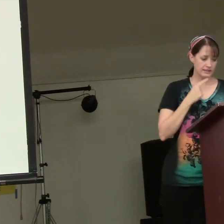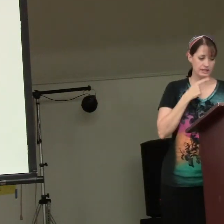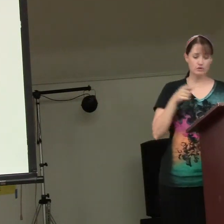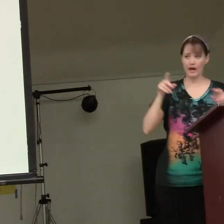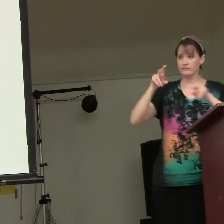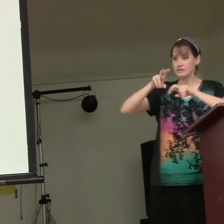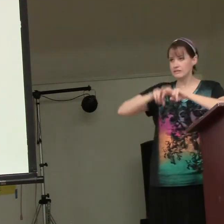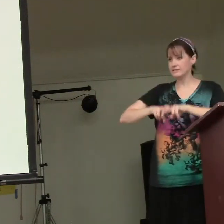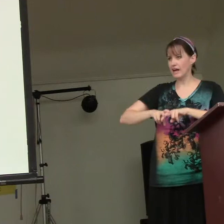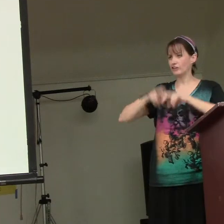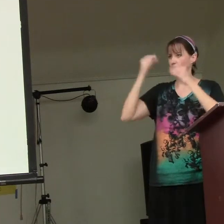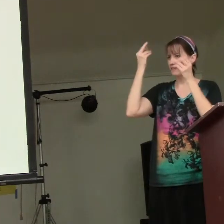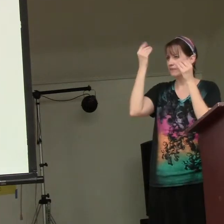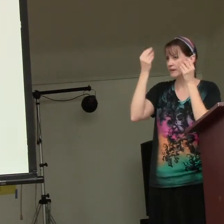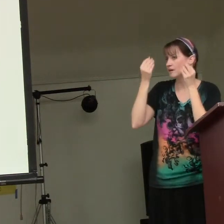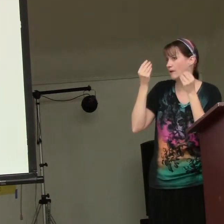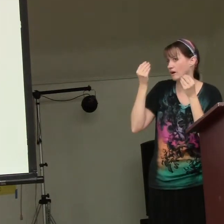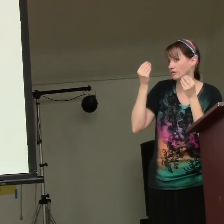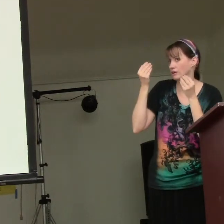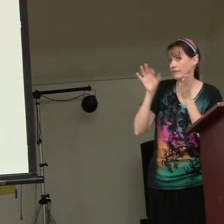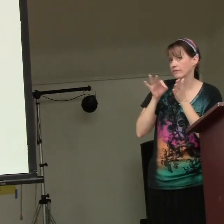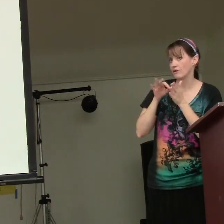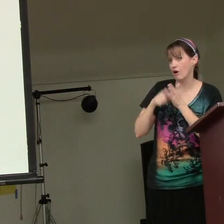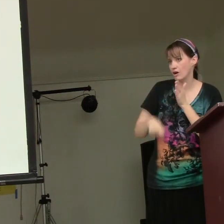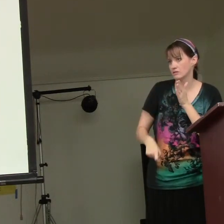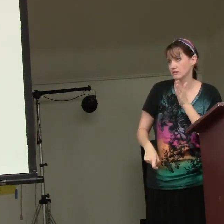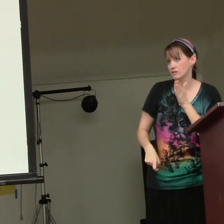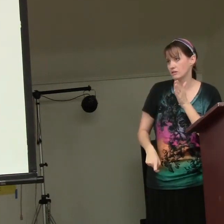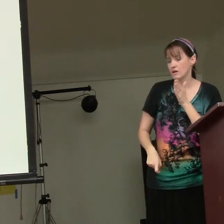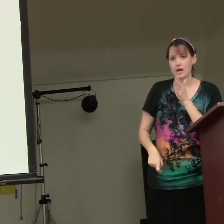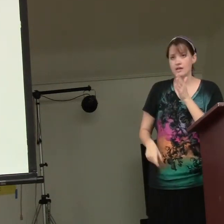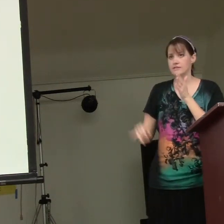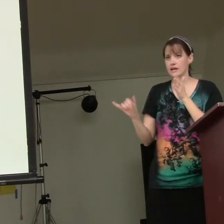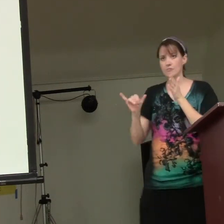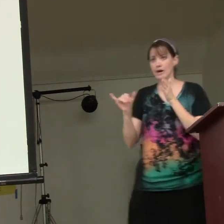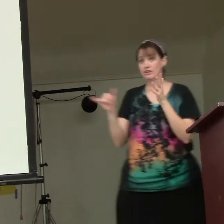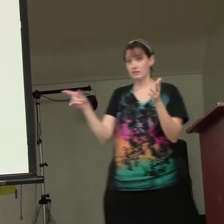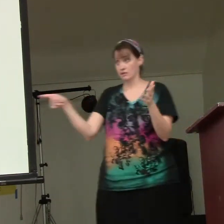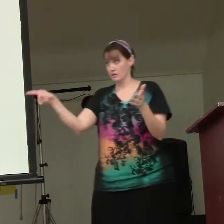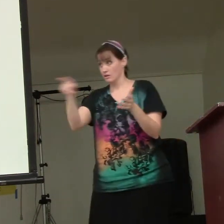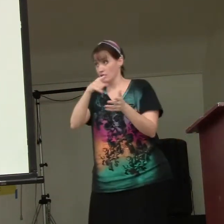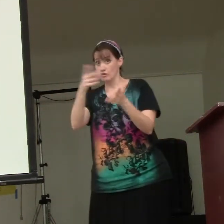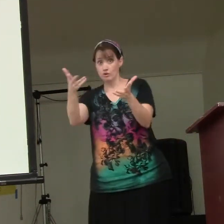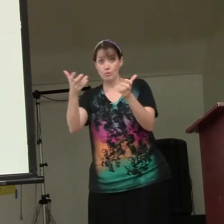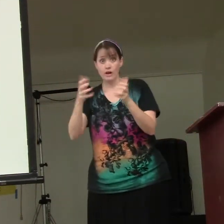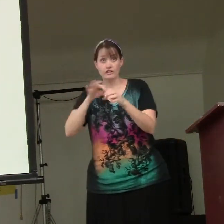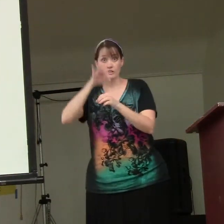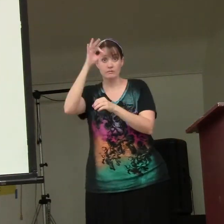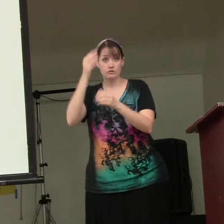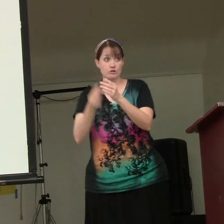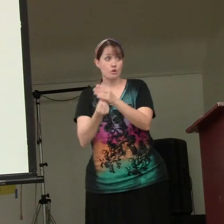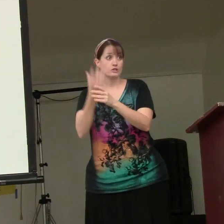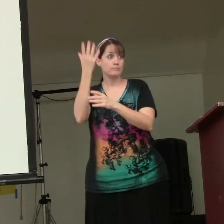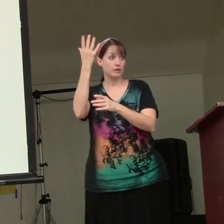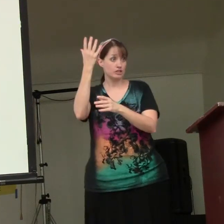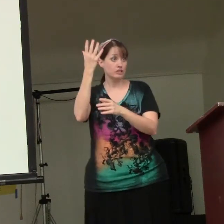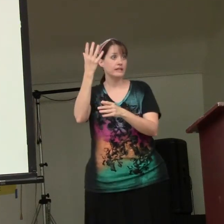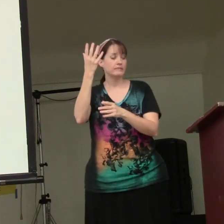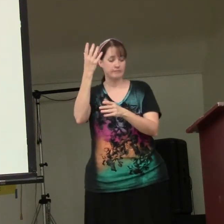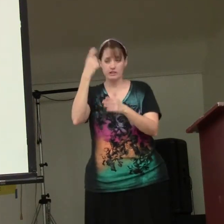says you have to sit down and you have to think about the cost. Same way, you want to grow spiritually, it's